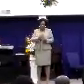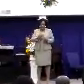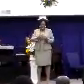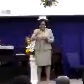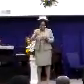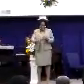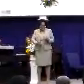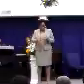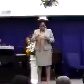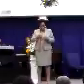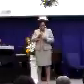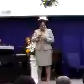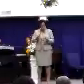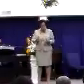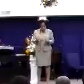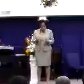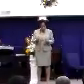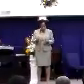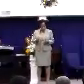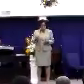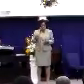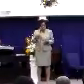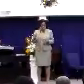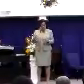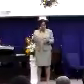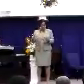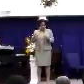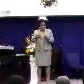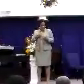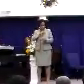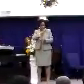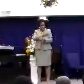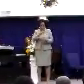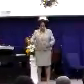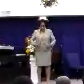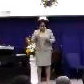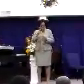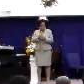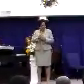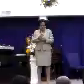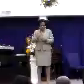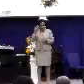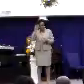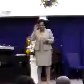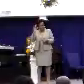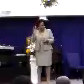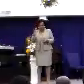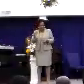Well, they got to walk right. I got the power to walk right, but you just don't know how.